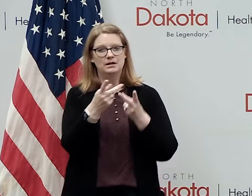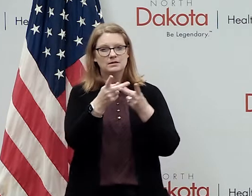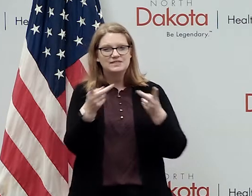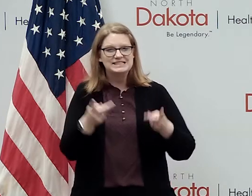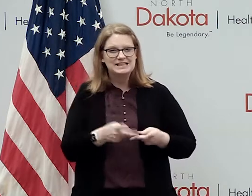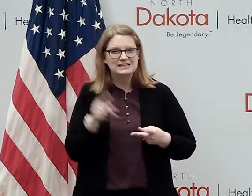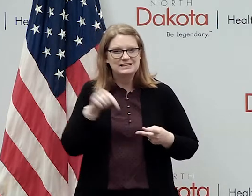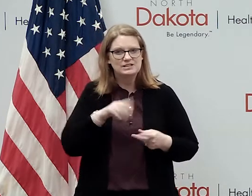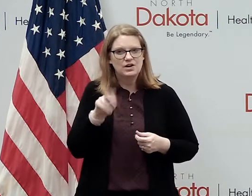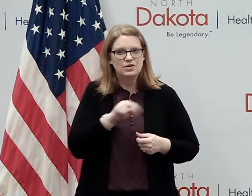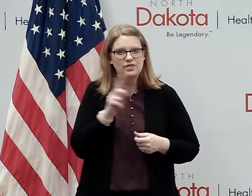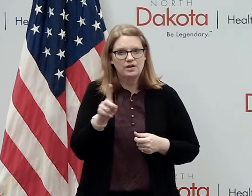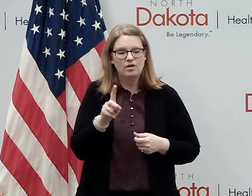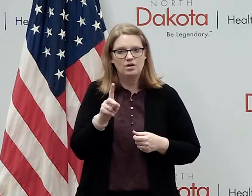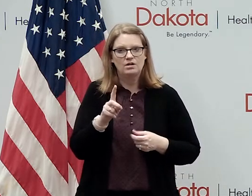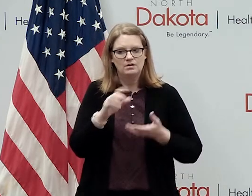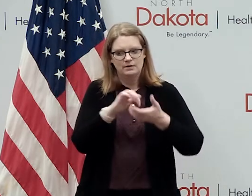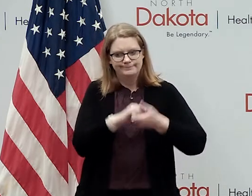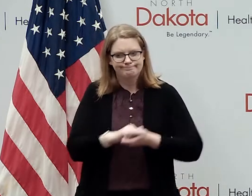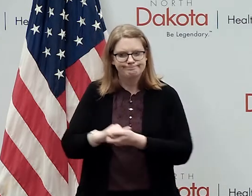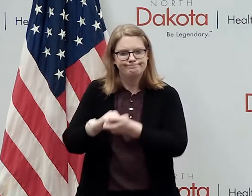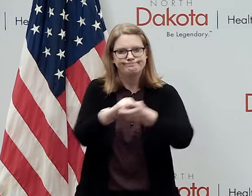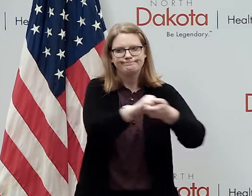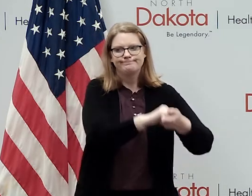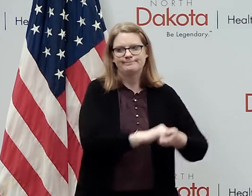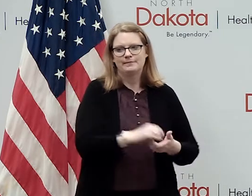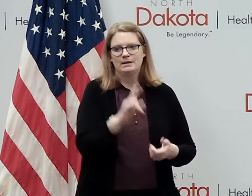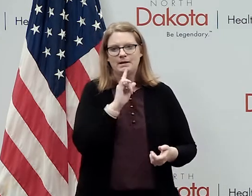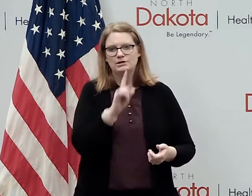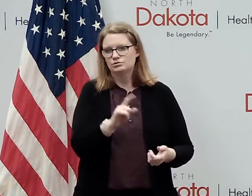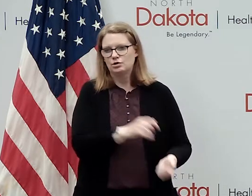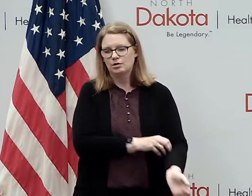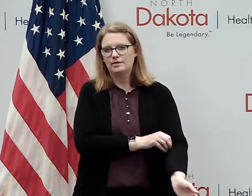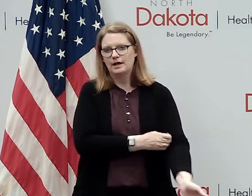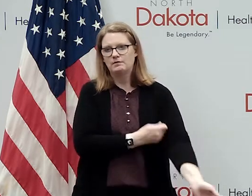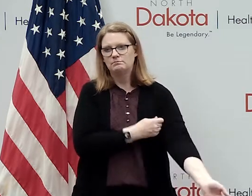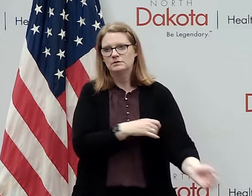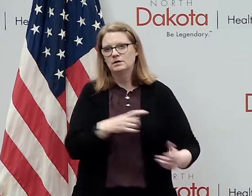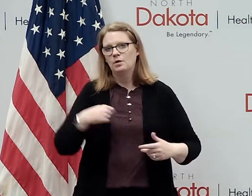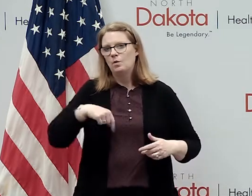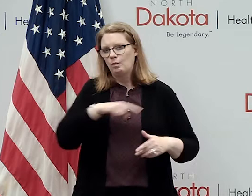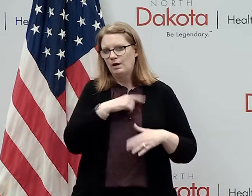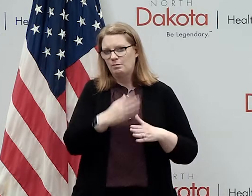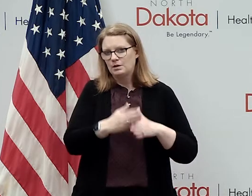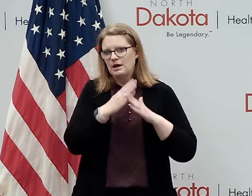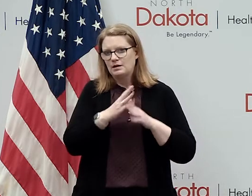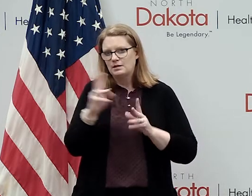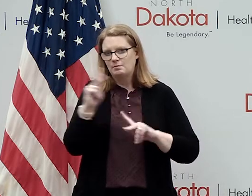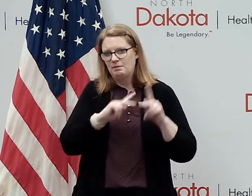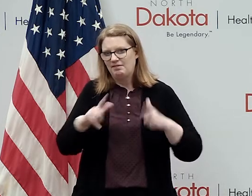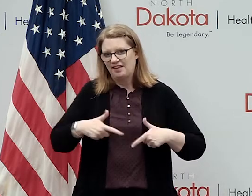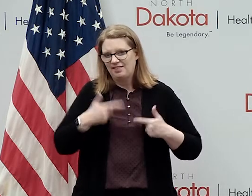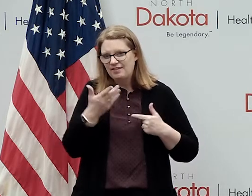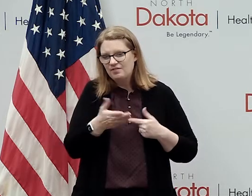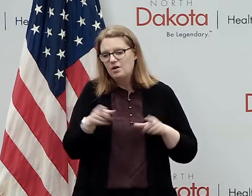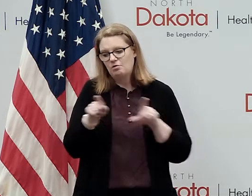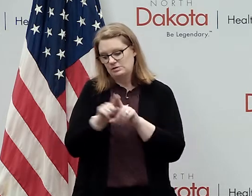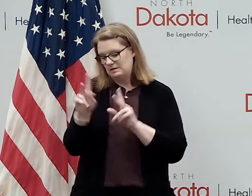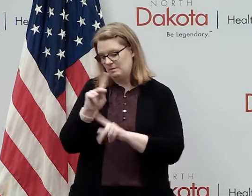for their collaboration and for their leadership on making sure that we're protecting those loved ones and the people that work